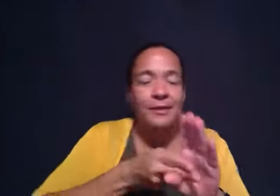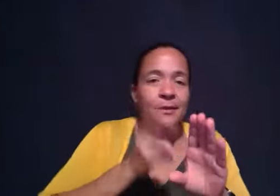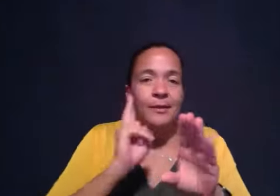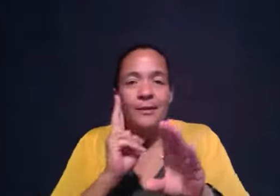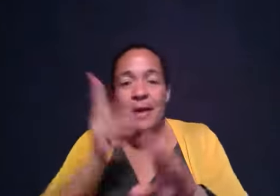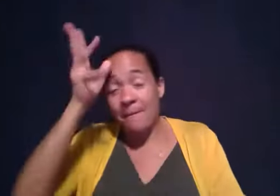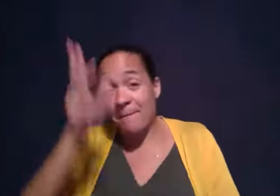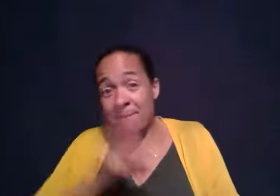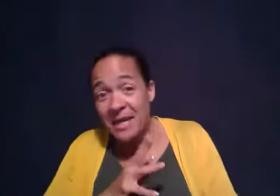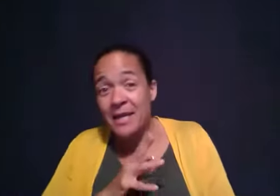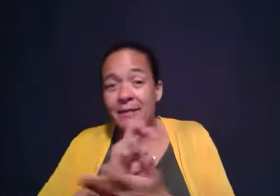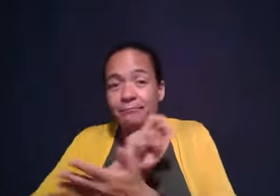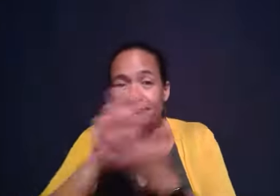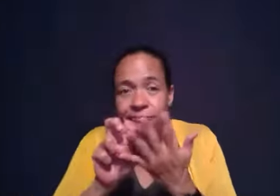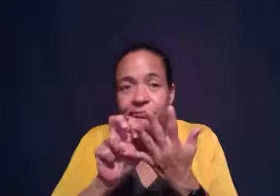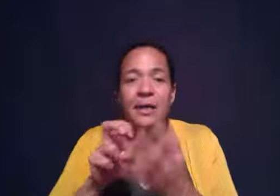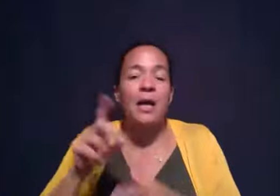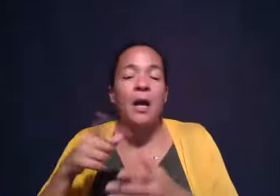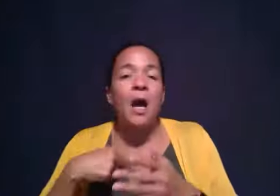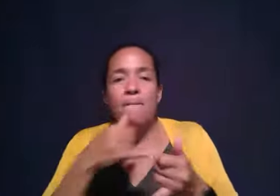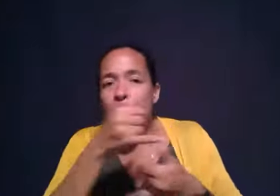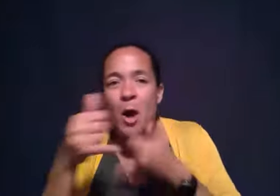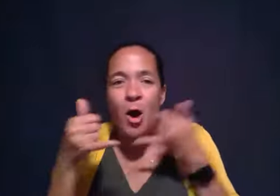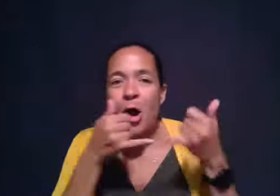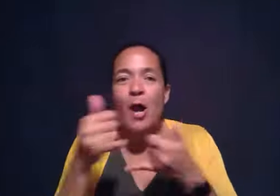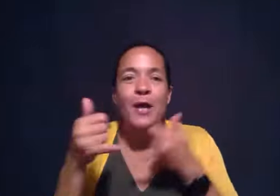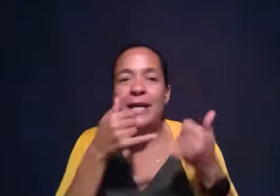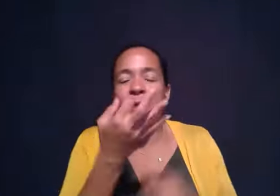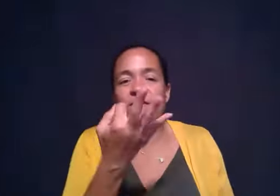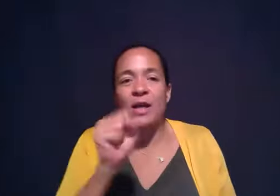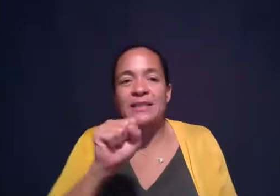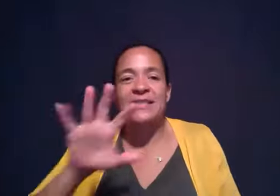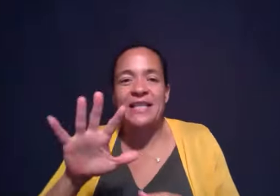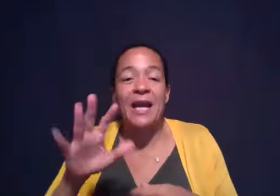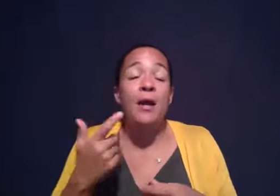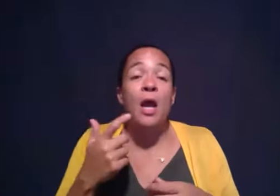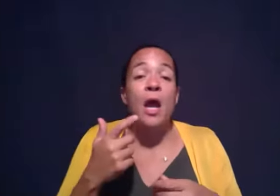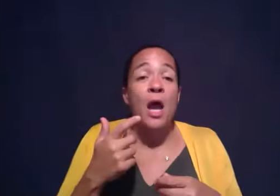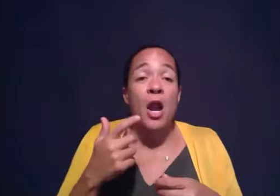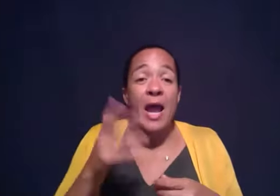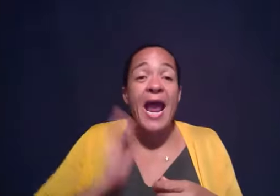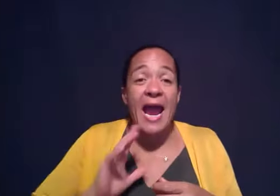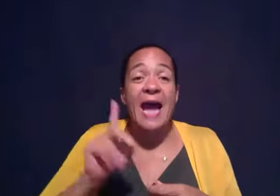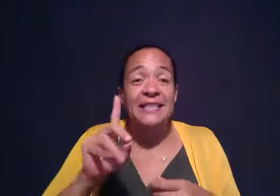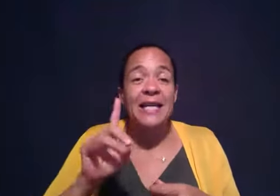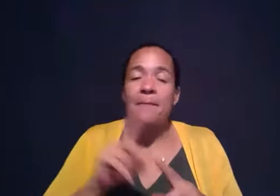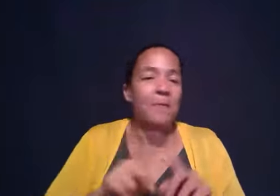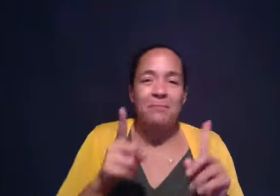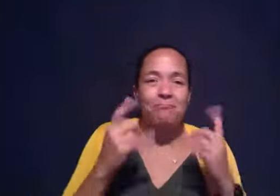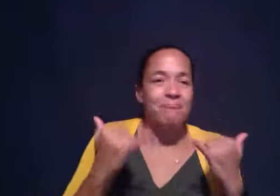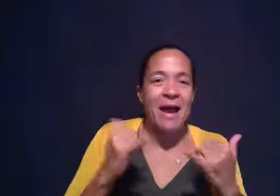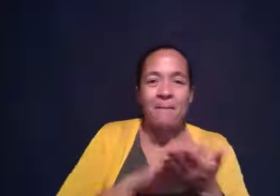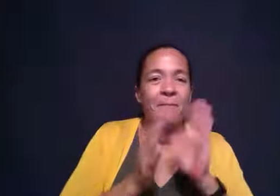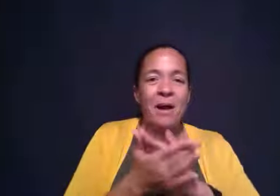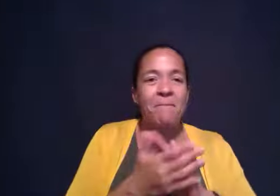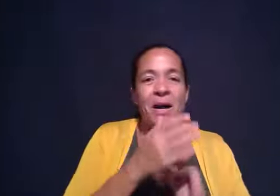on the weekends to somebody who got drunk every single day, whether she wanted to or not. I